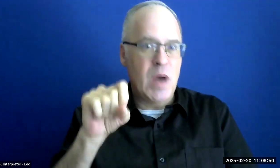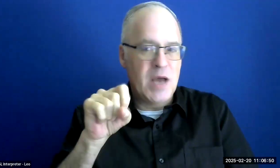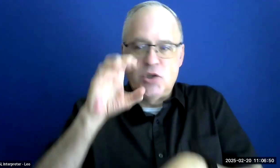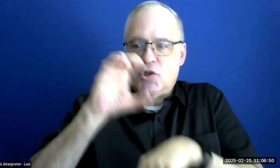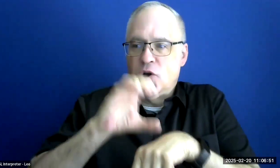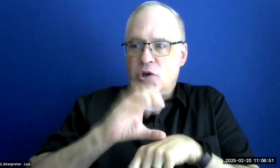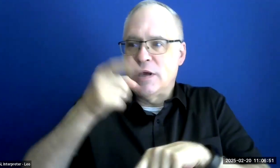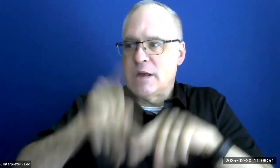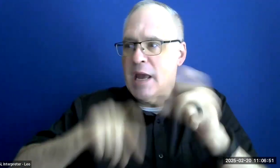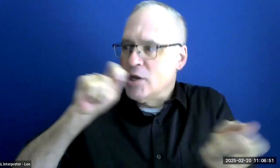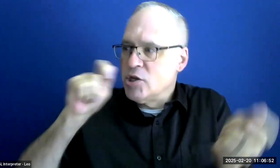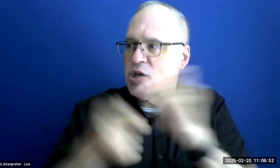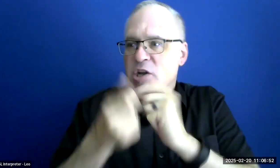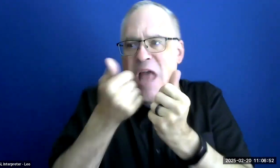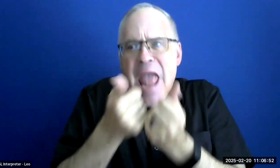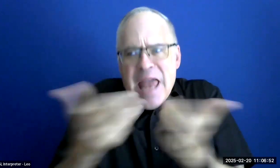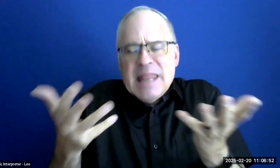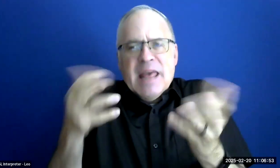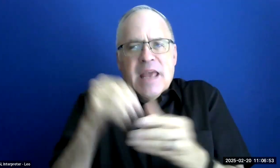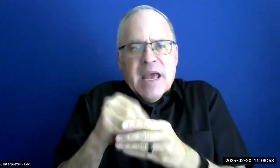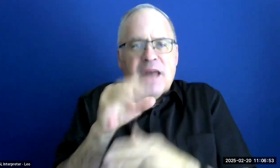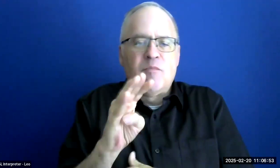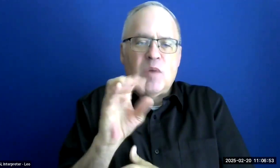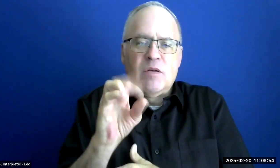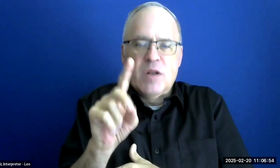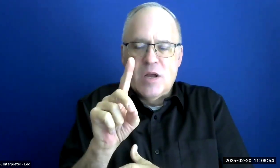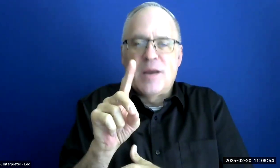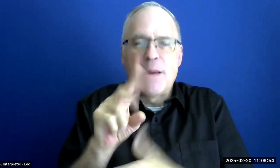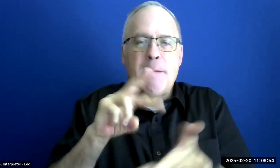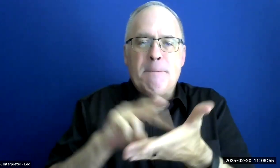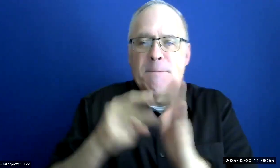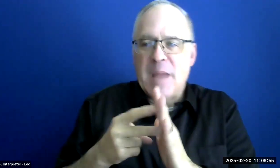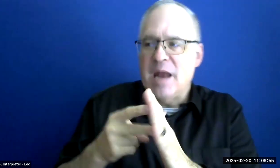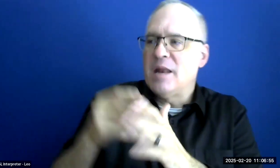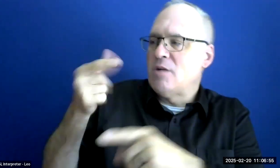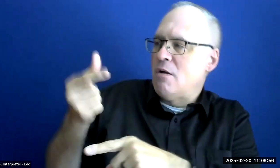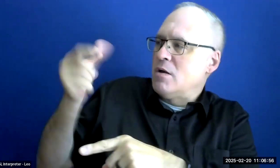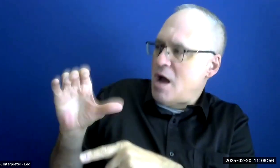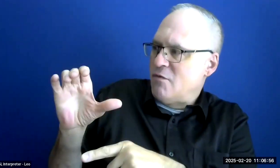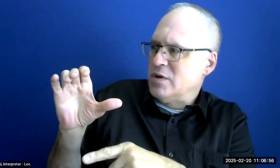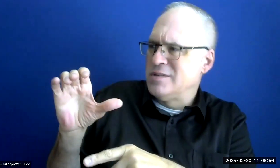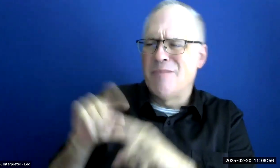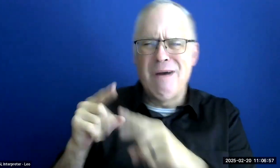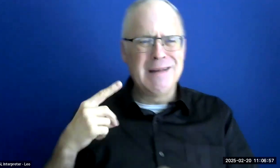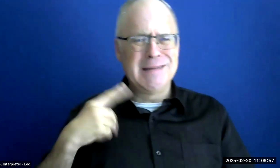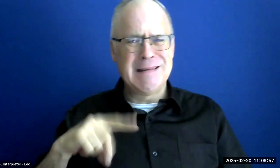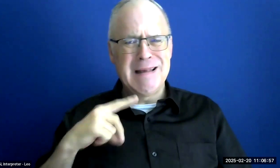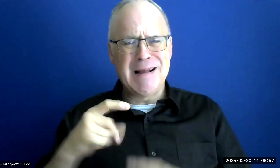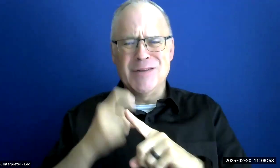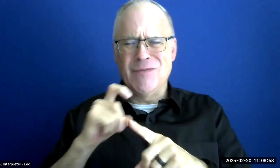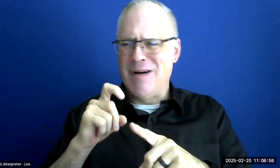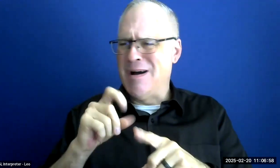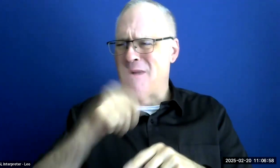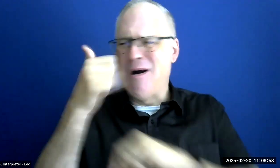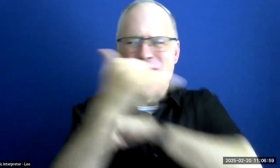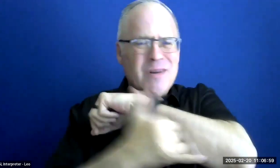in the discipline without first winning the approval of General Conference, which has delegates from 4 continents. That difference between